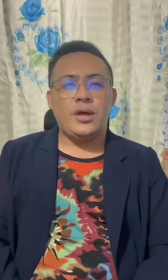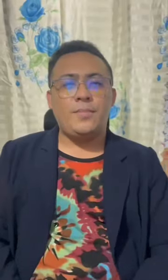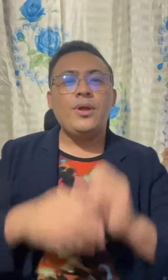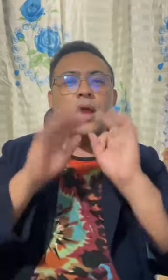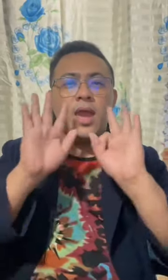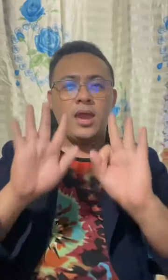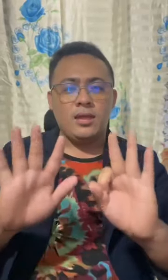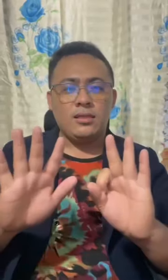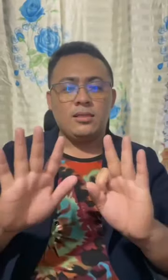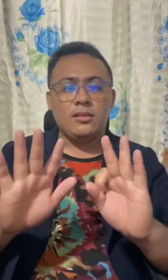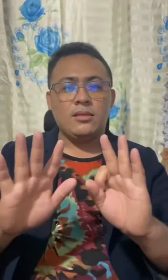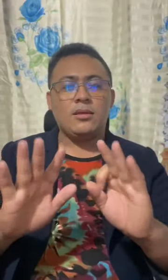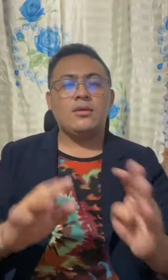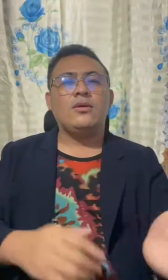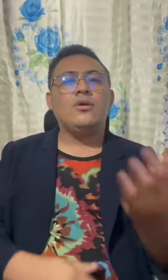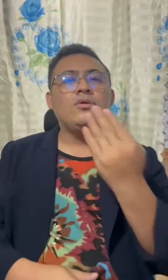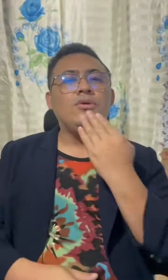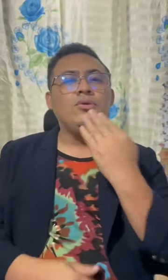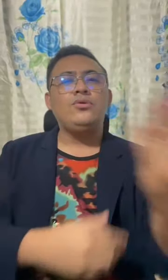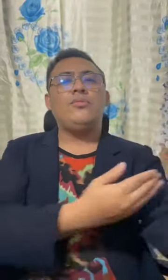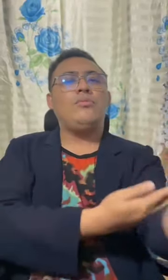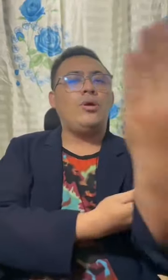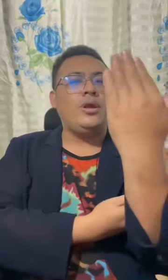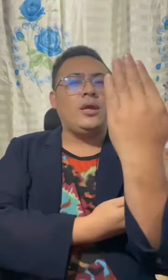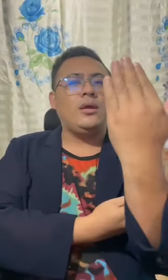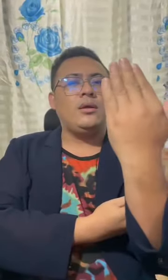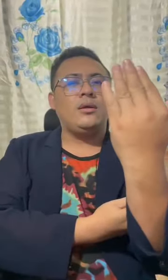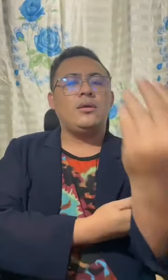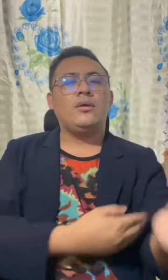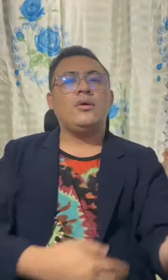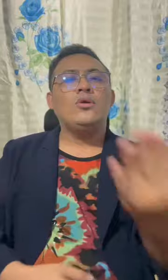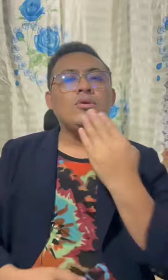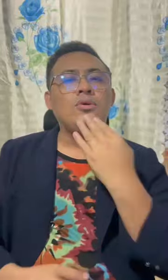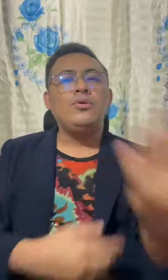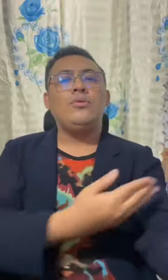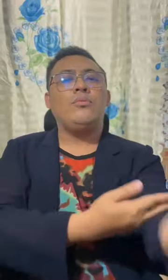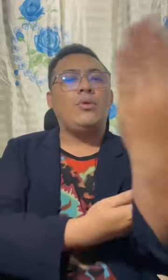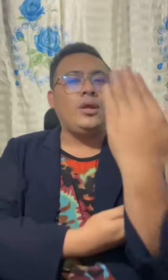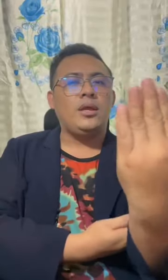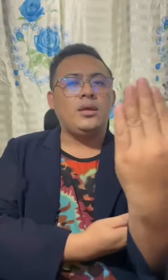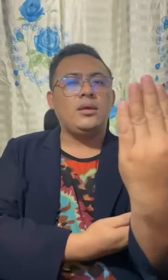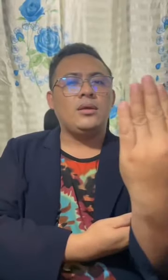Number 8, good morning. Good morning.